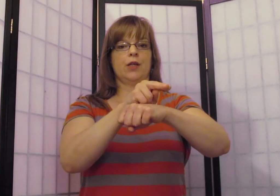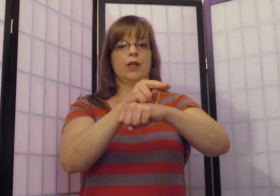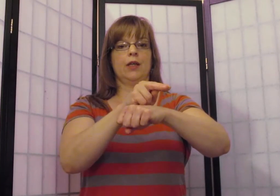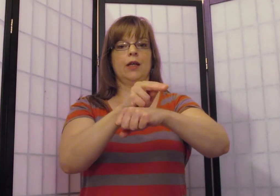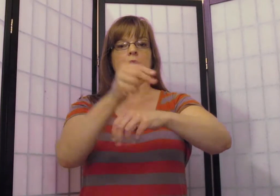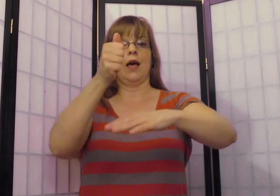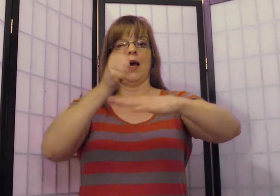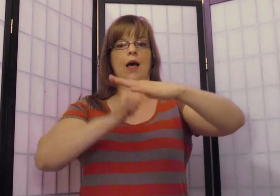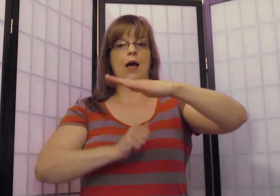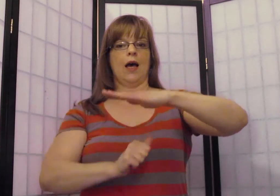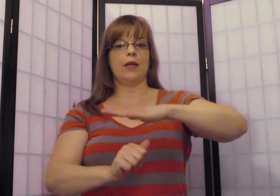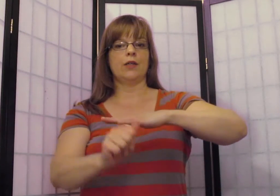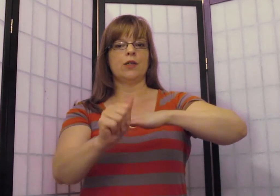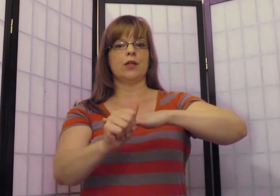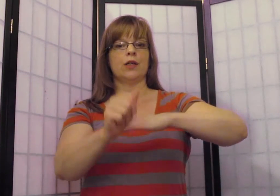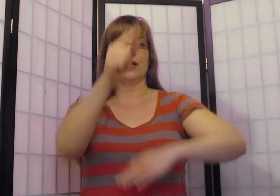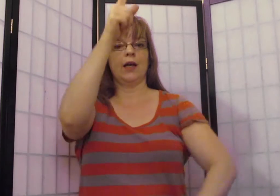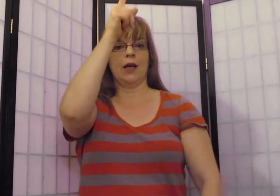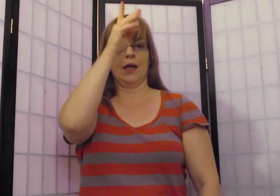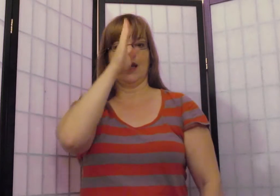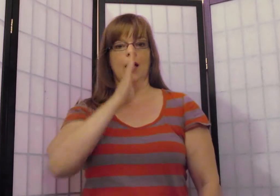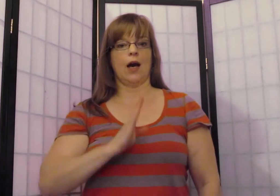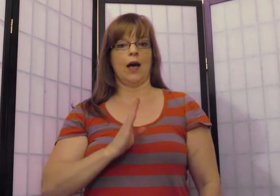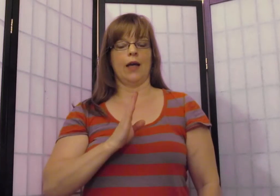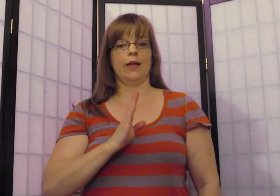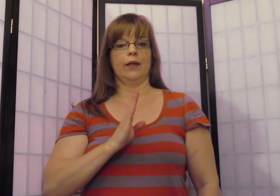nation under God.